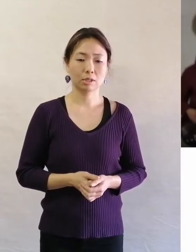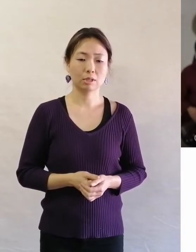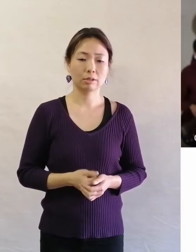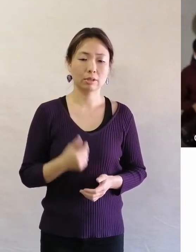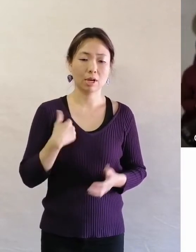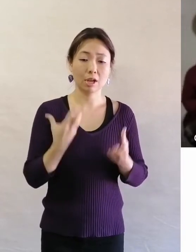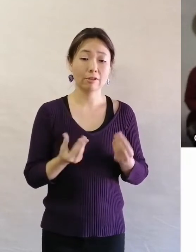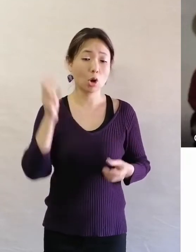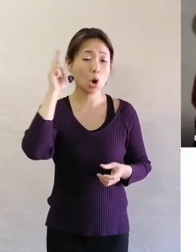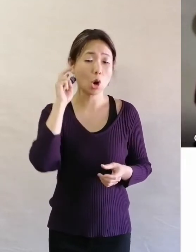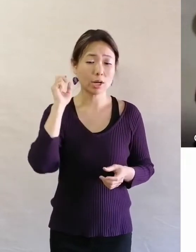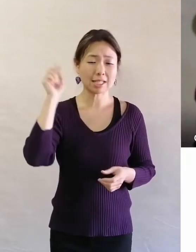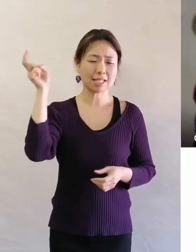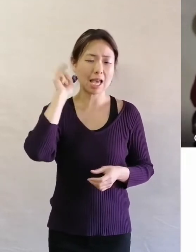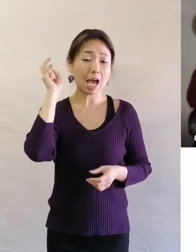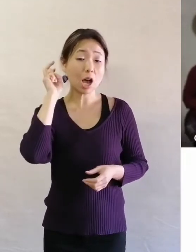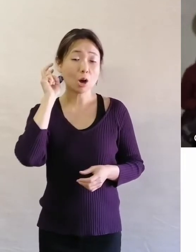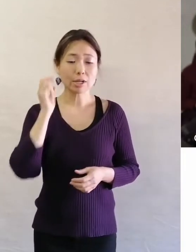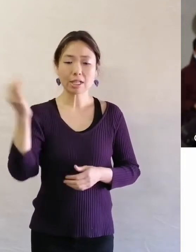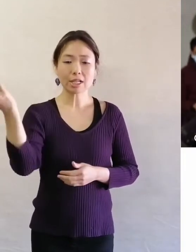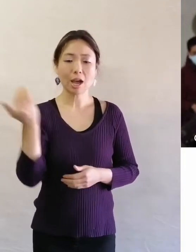I have heard a sound